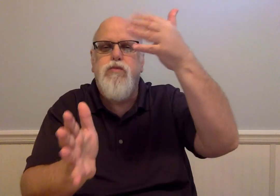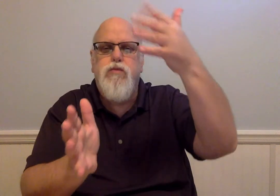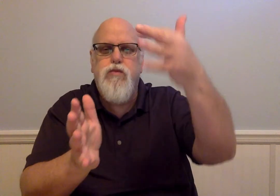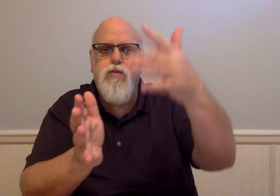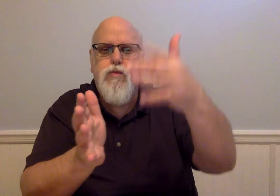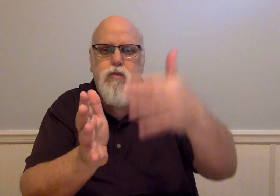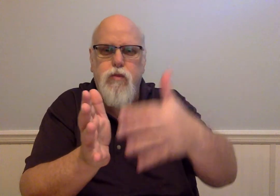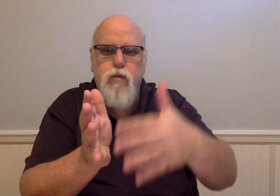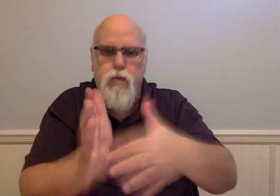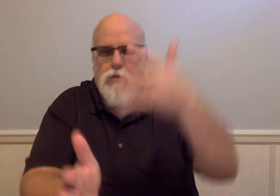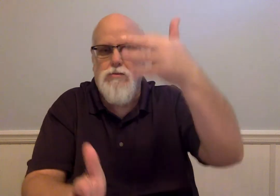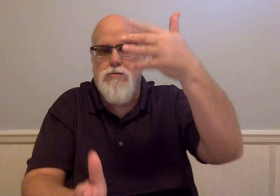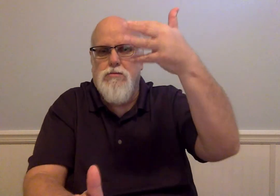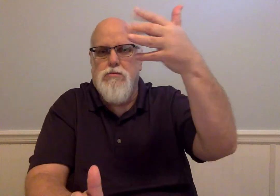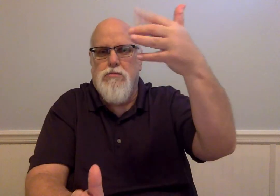Now that would be like once in a while.